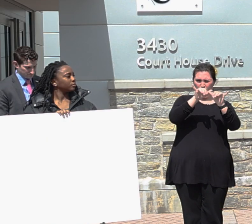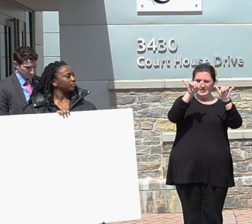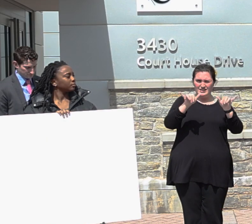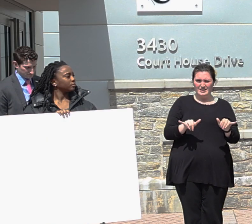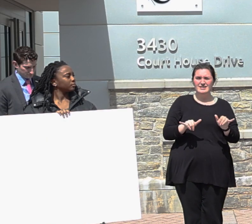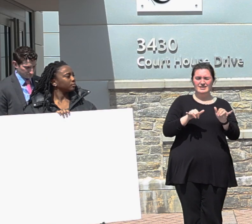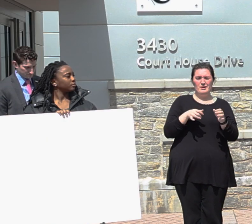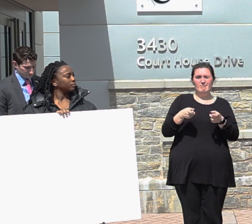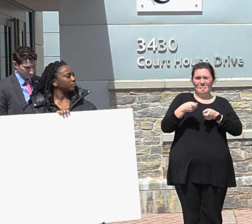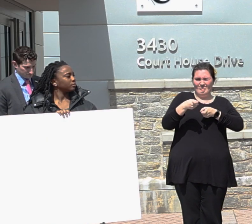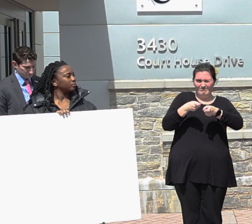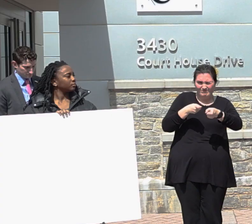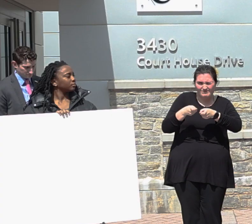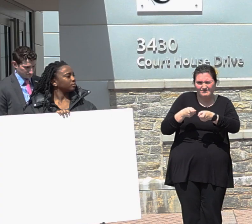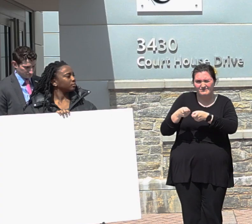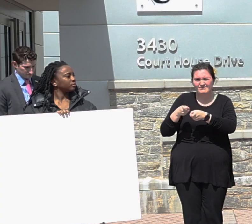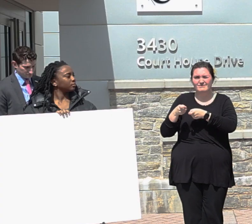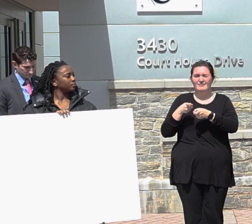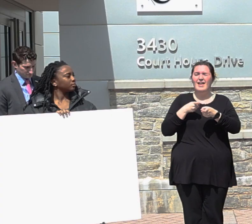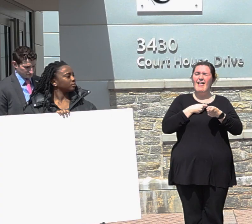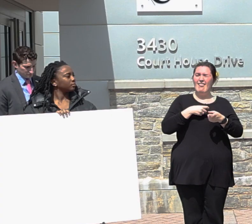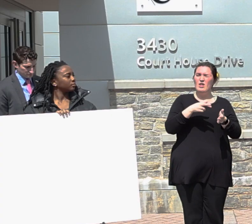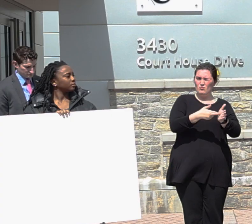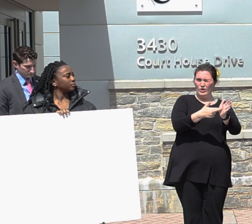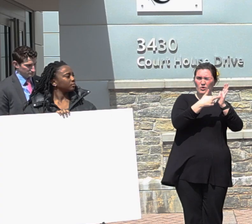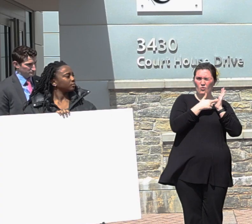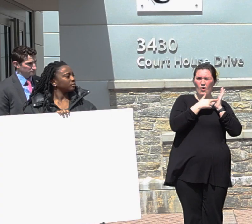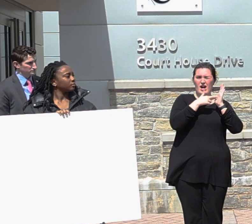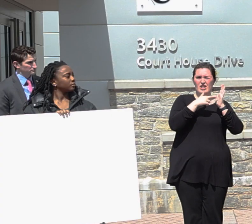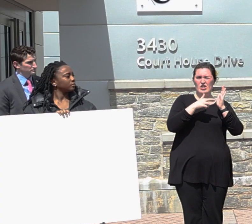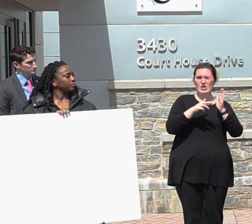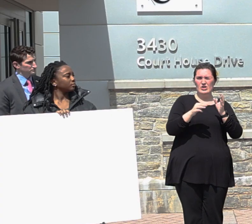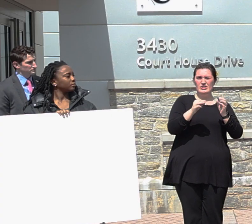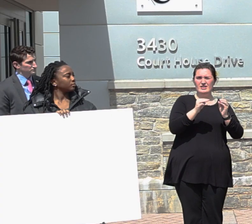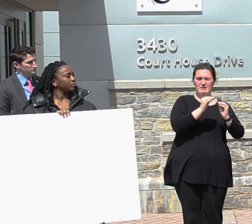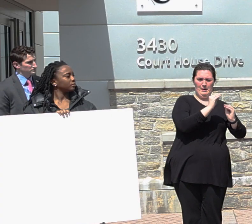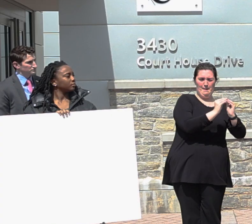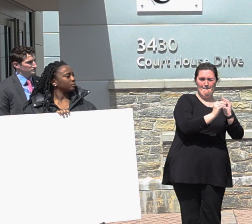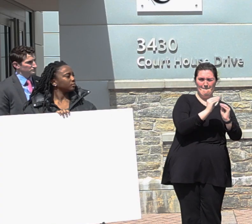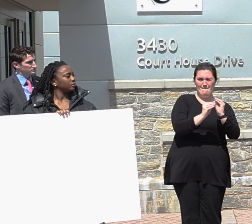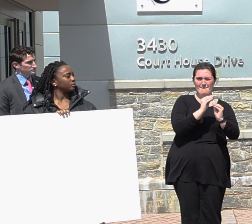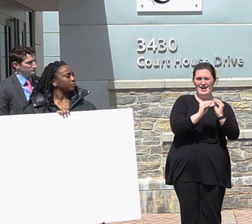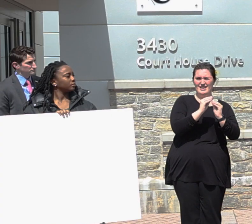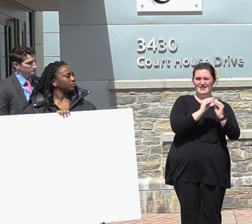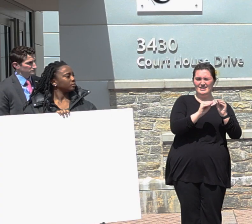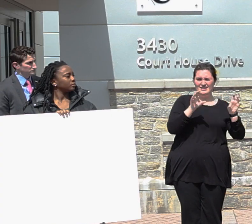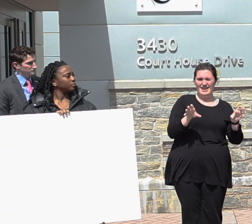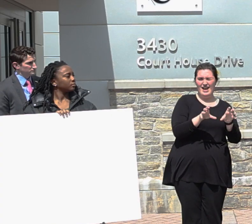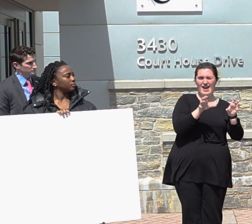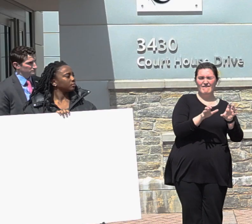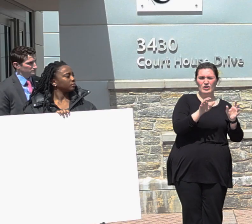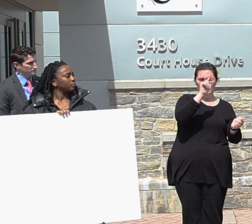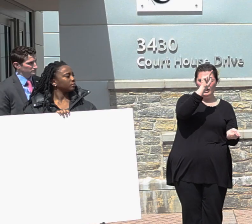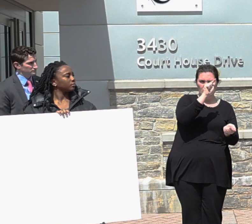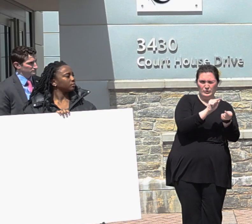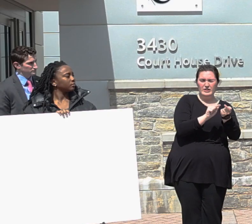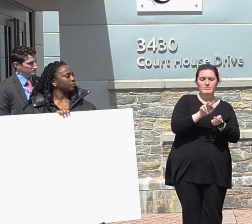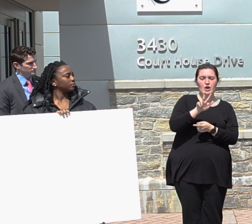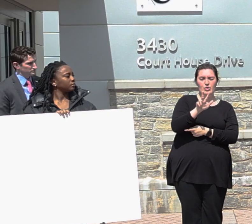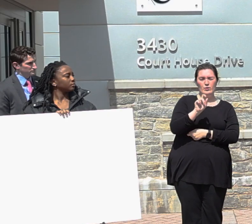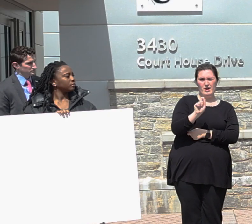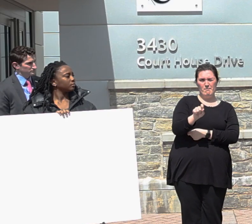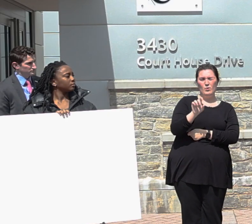the mandated county maintenance of effort funding for our school system decreased by approximately $3.8